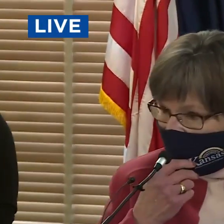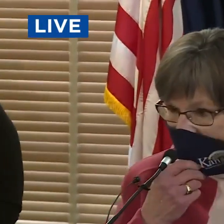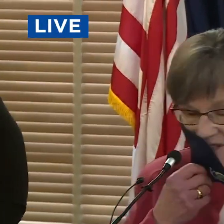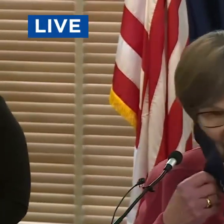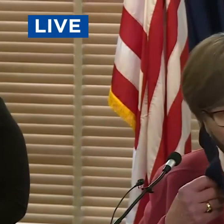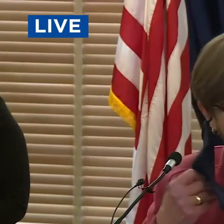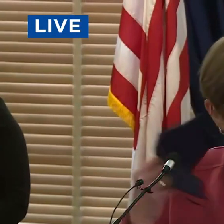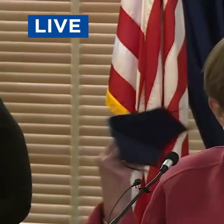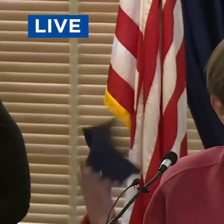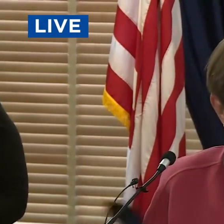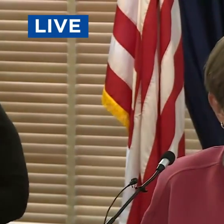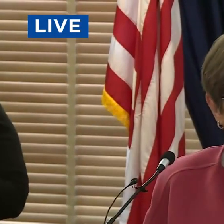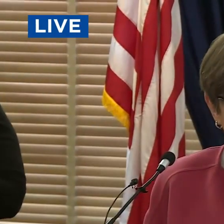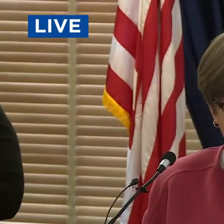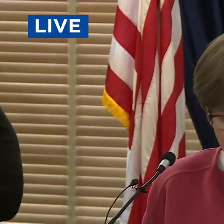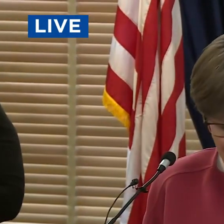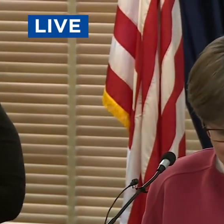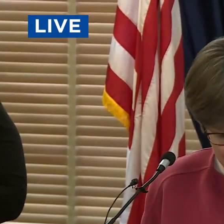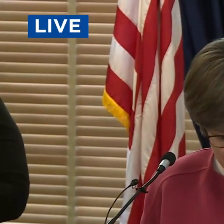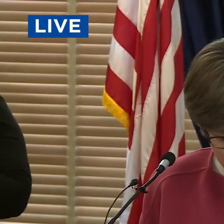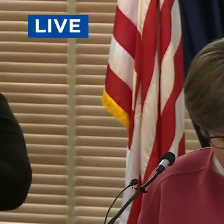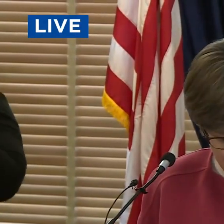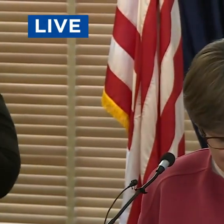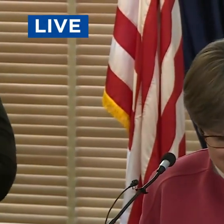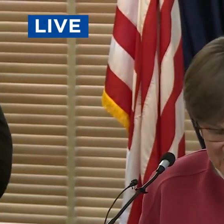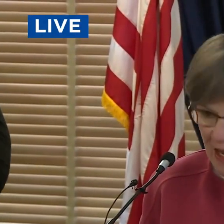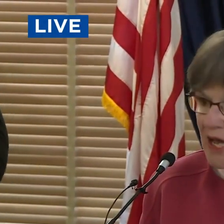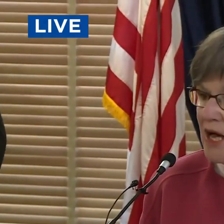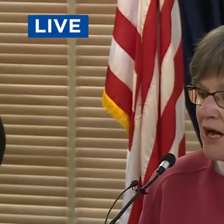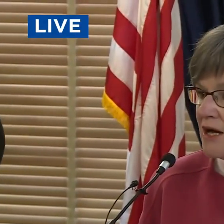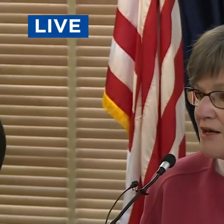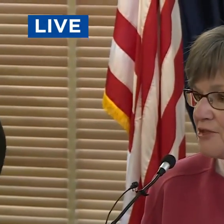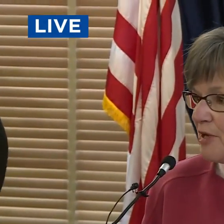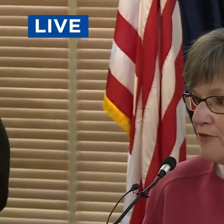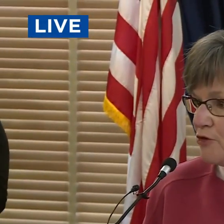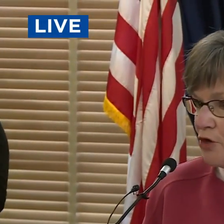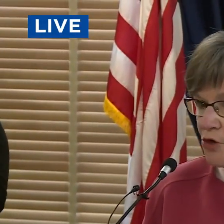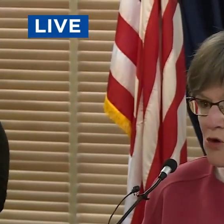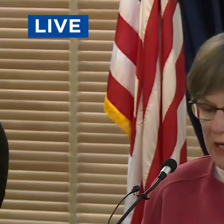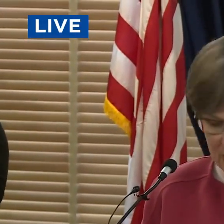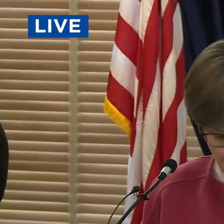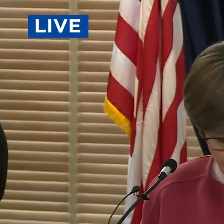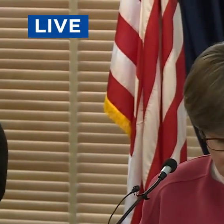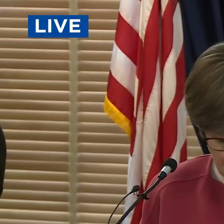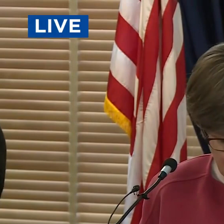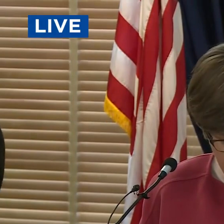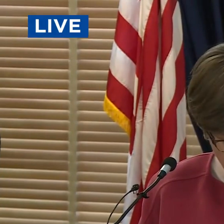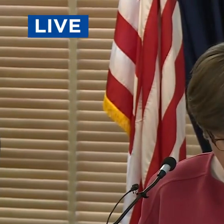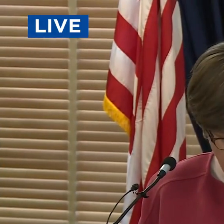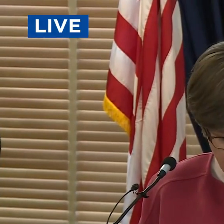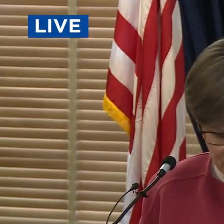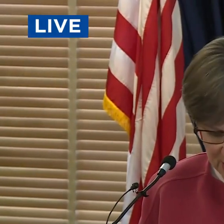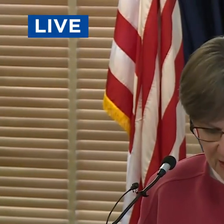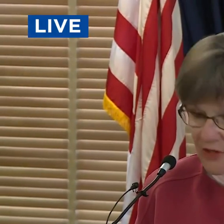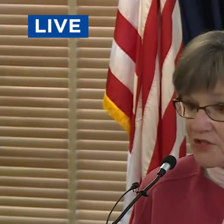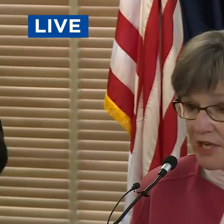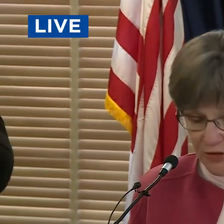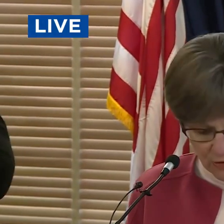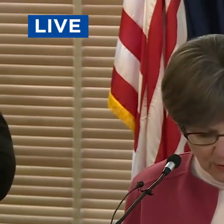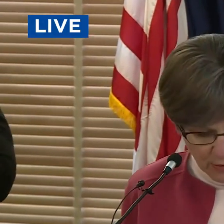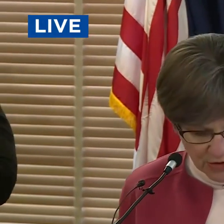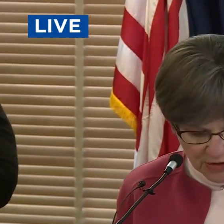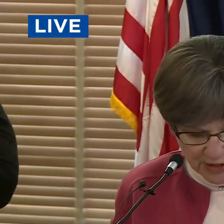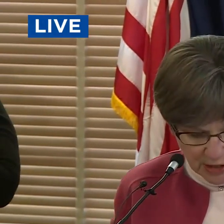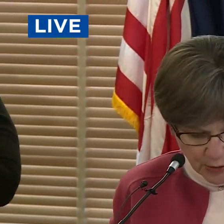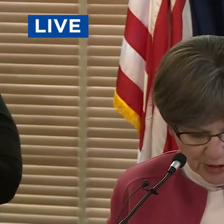Everybody's good. Okay, good afternoon, everybody. As many of you know, yesterday I issued a state of